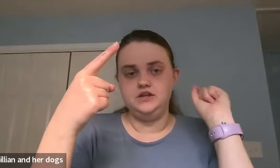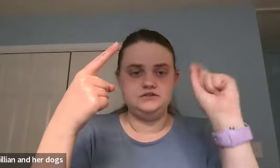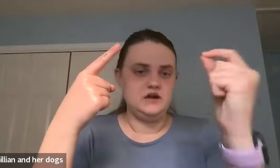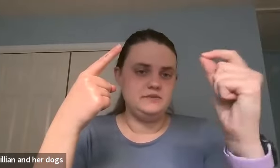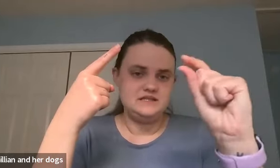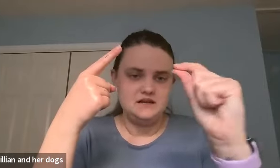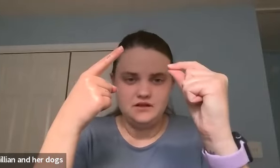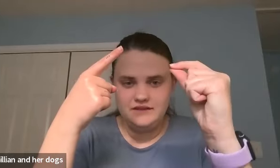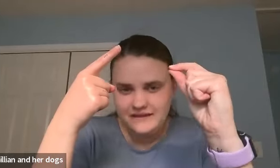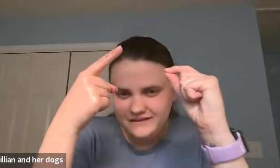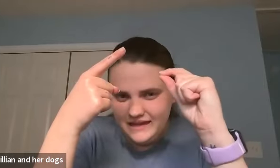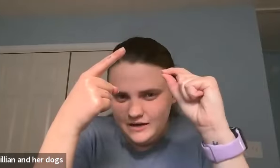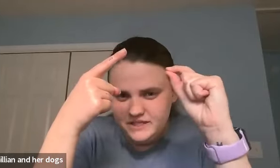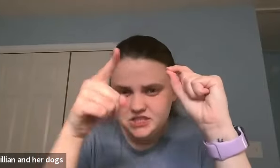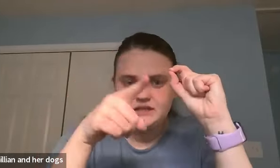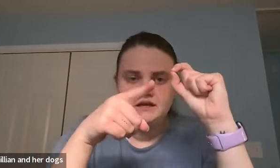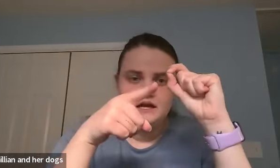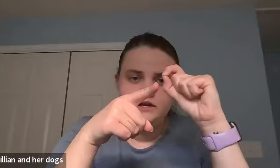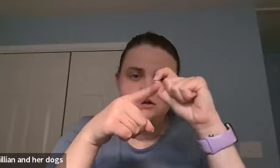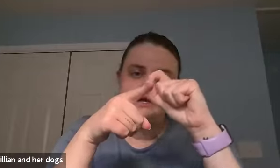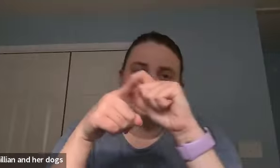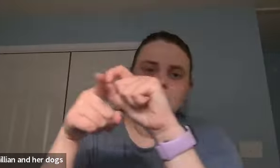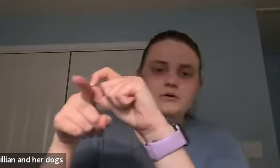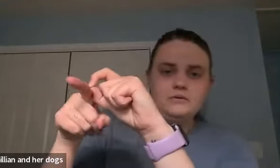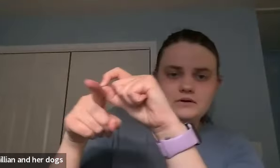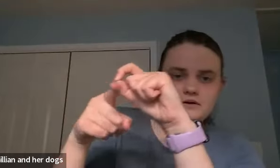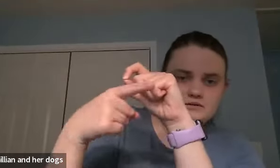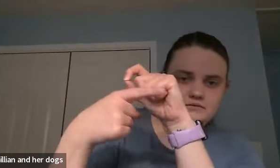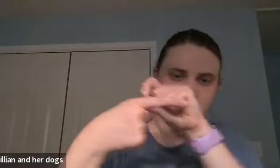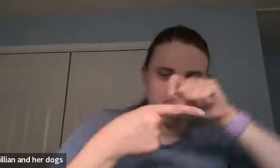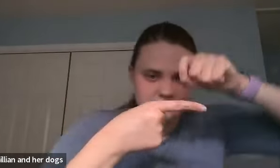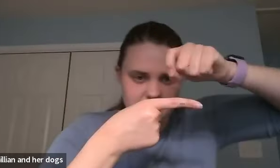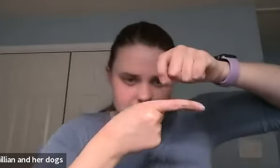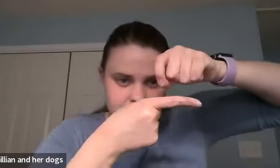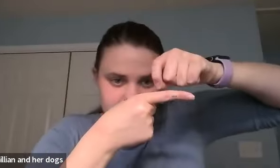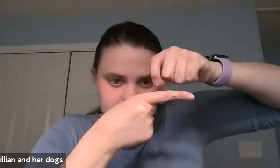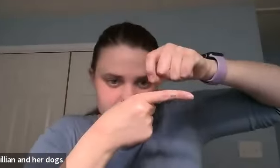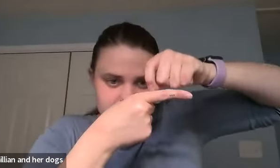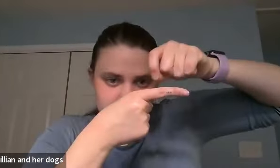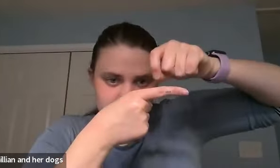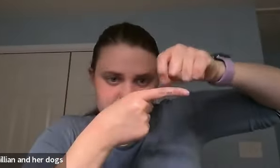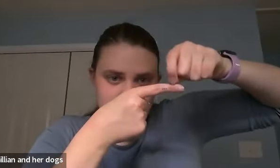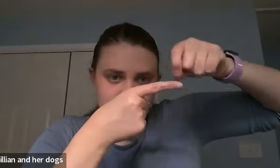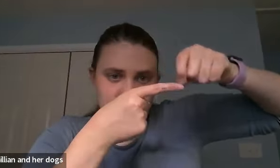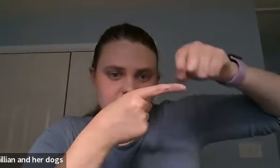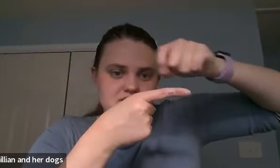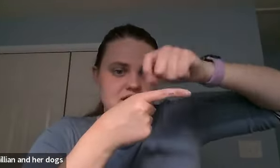your dominant is kind of looking like that little pinching. And you're going to go, here. Tapping on the side,